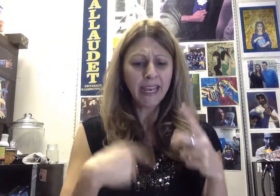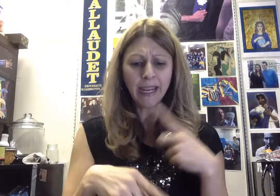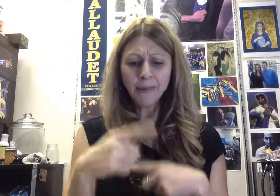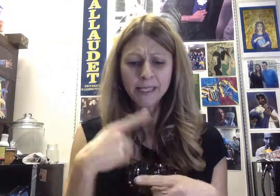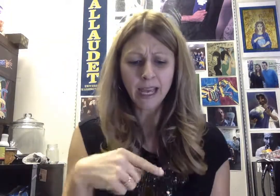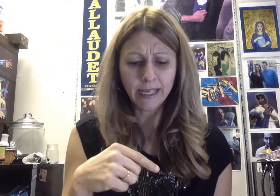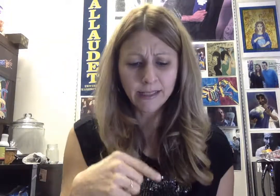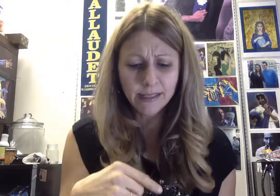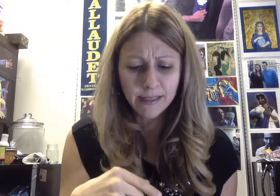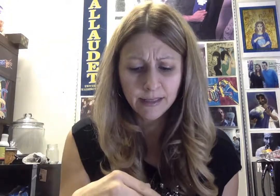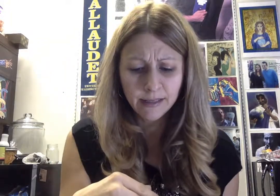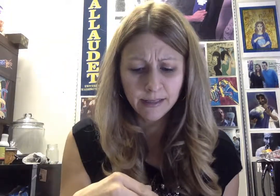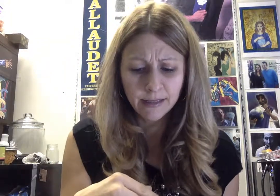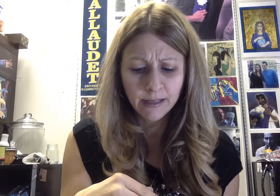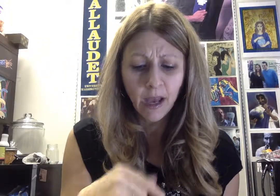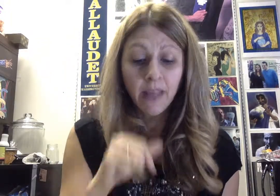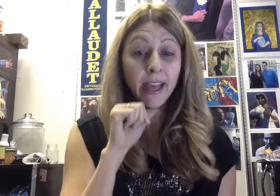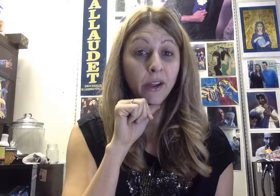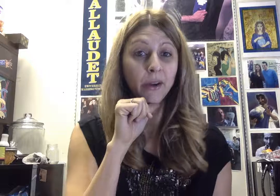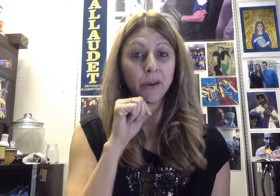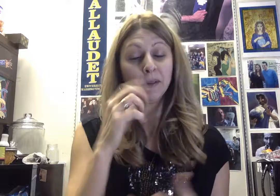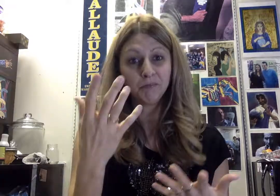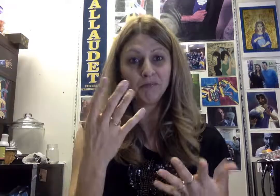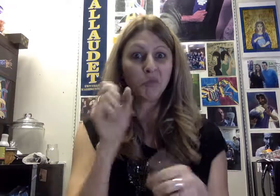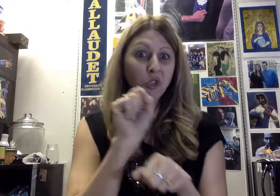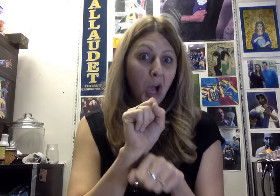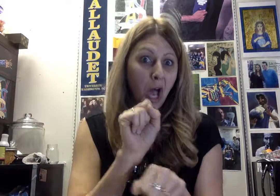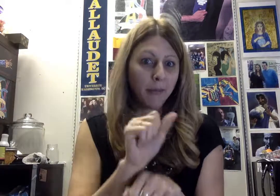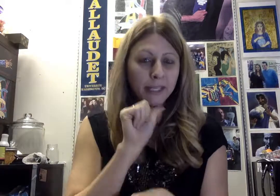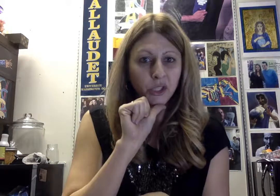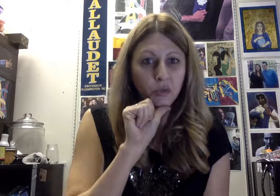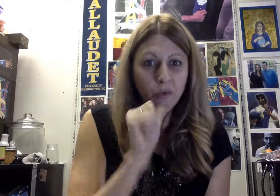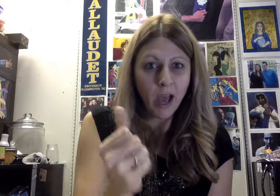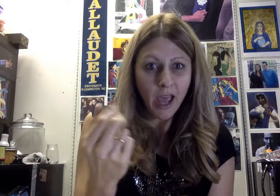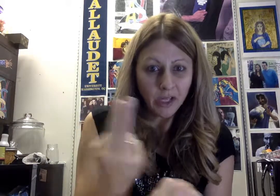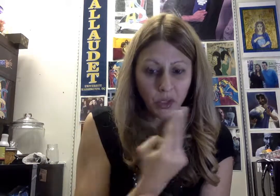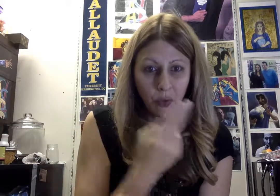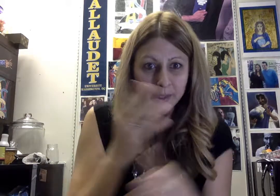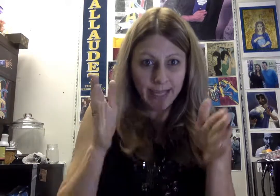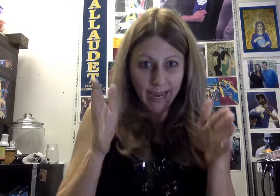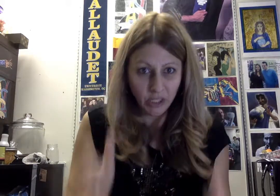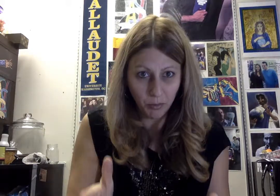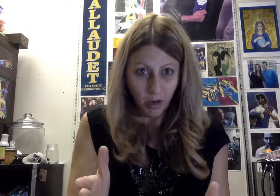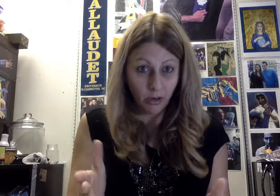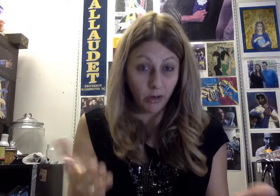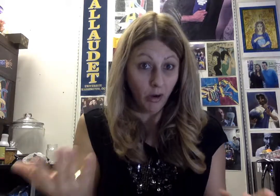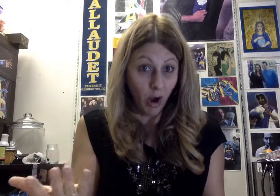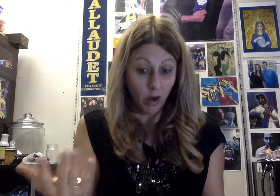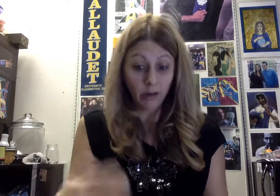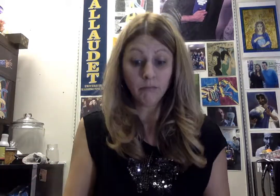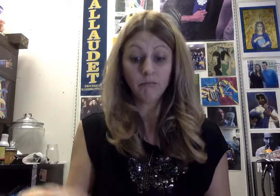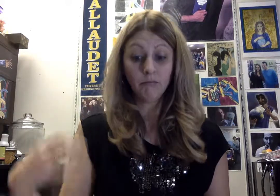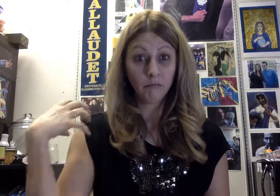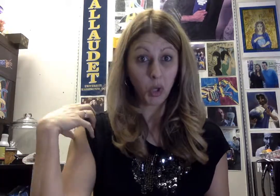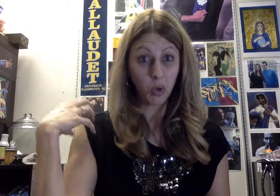Name signs that are jobs that do not use the agent marker are